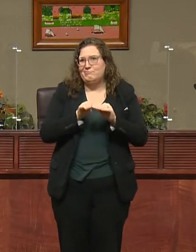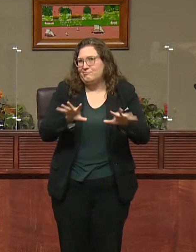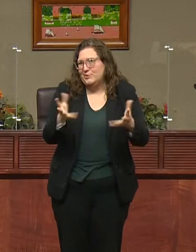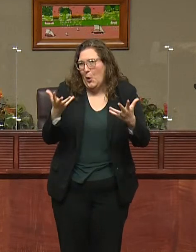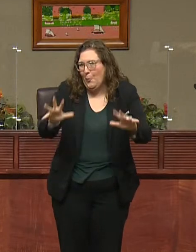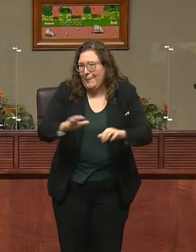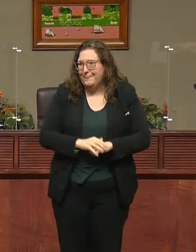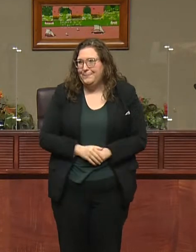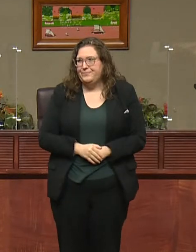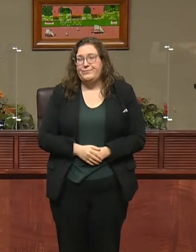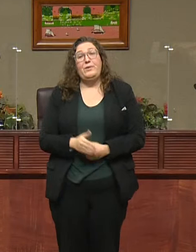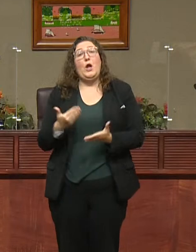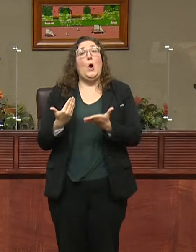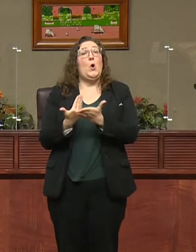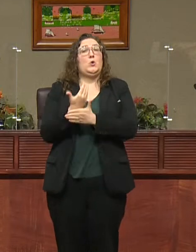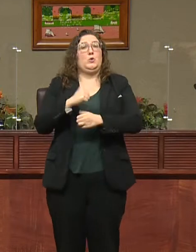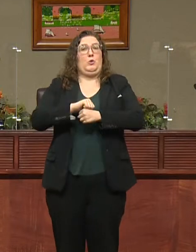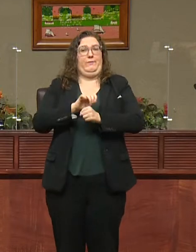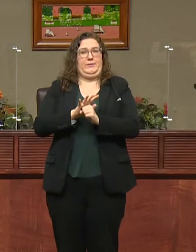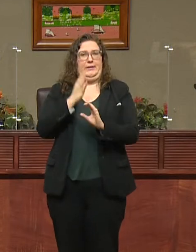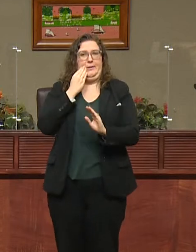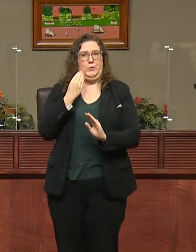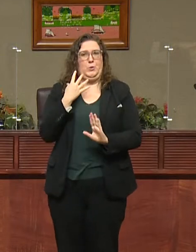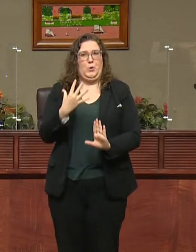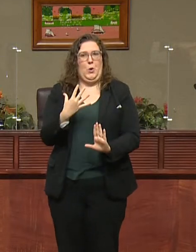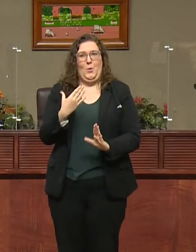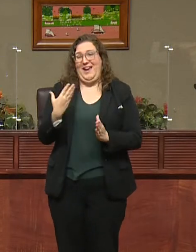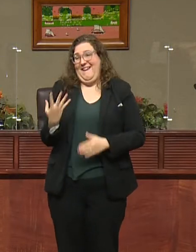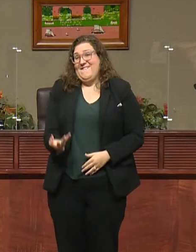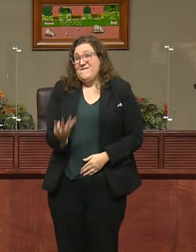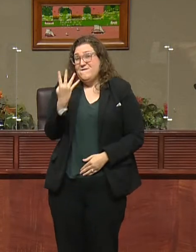Our newest cases today, so we've had 4 new cases